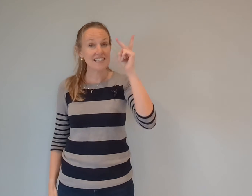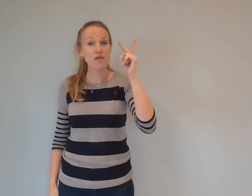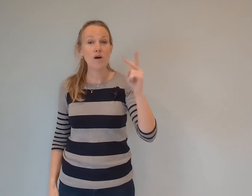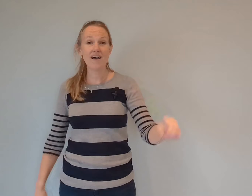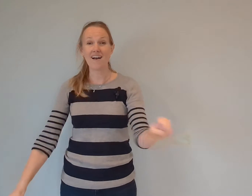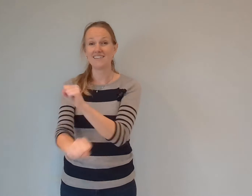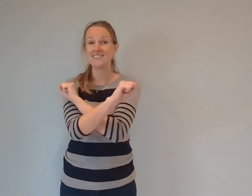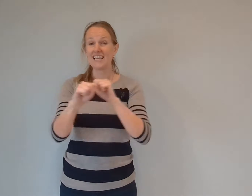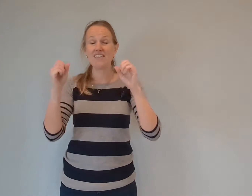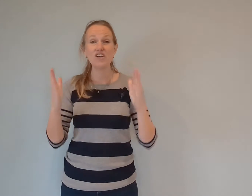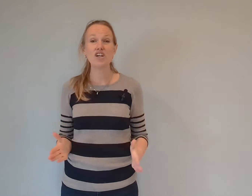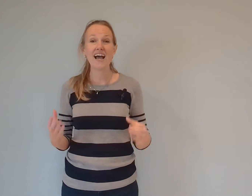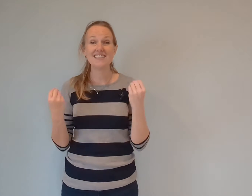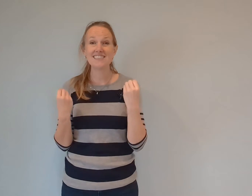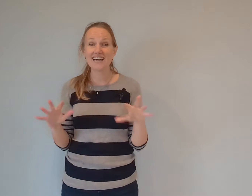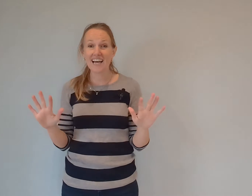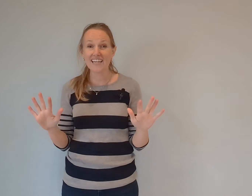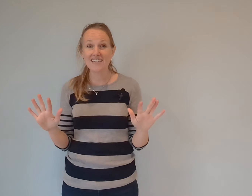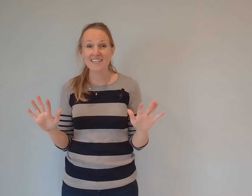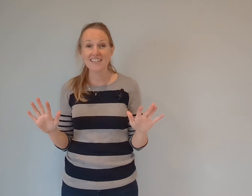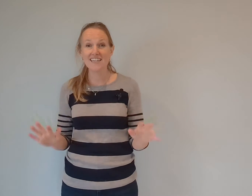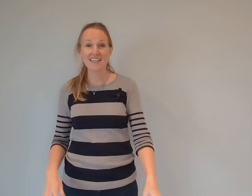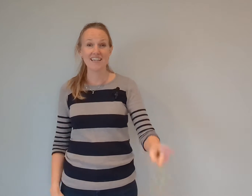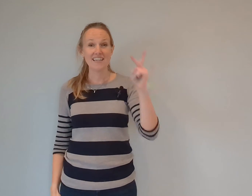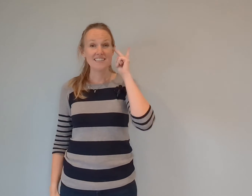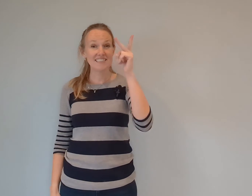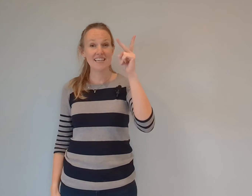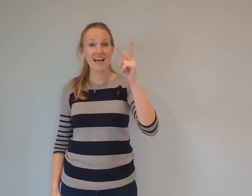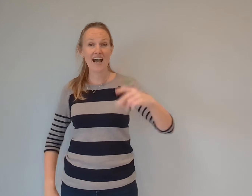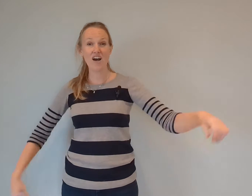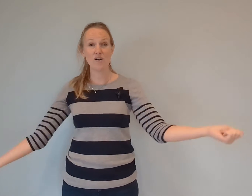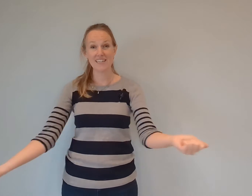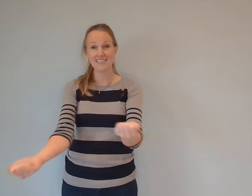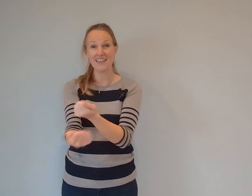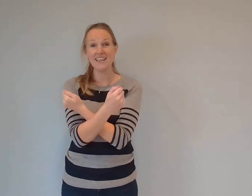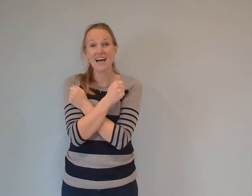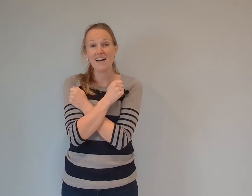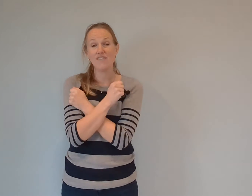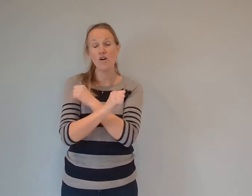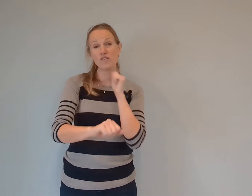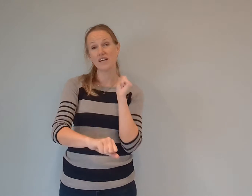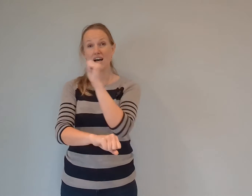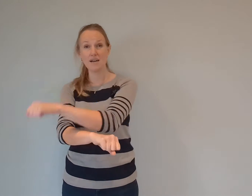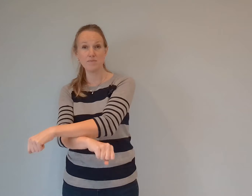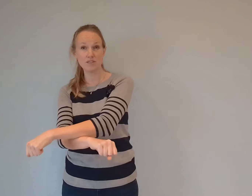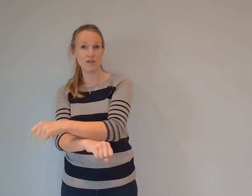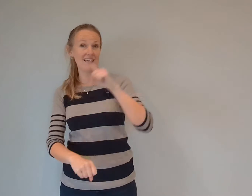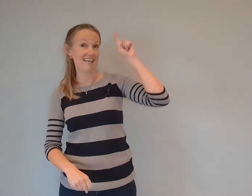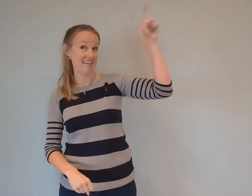See what our Savior has done. See how his love overcomes.